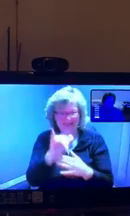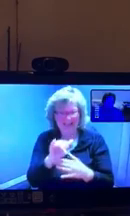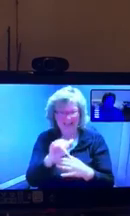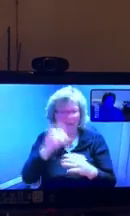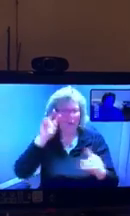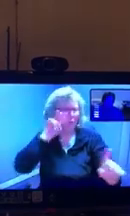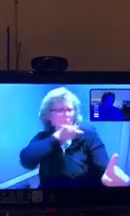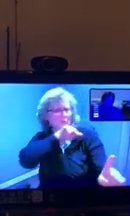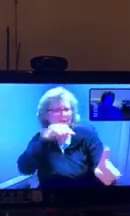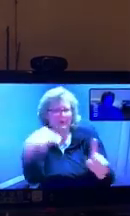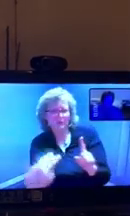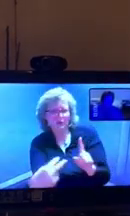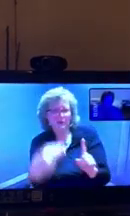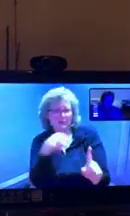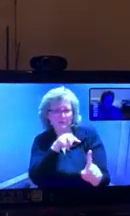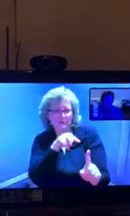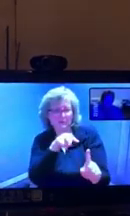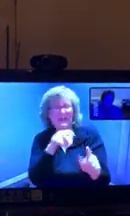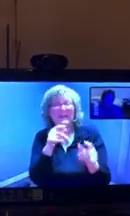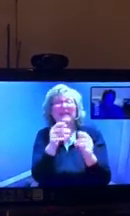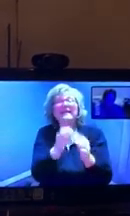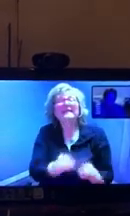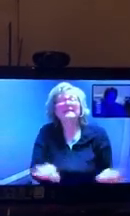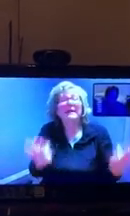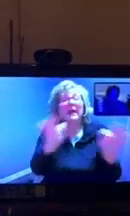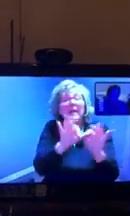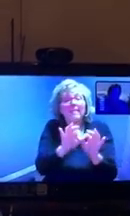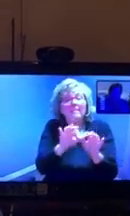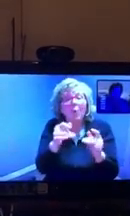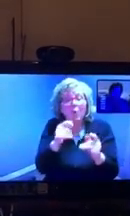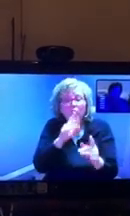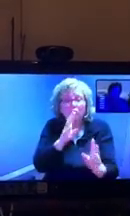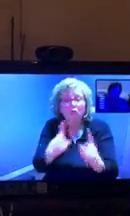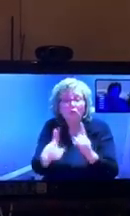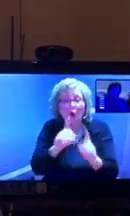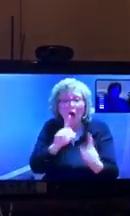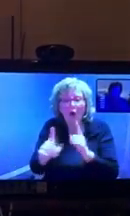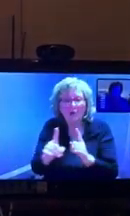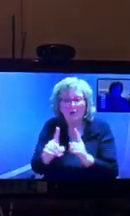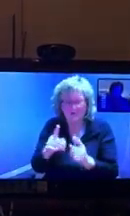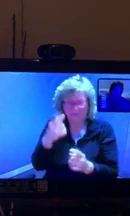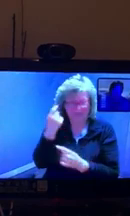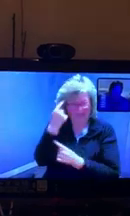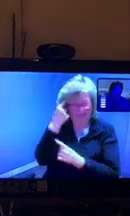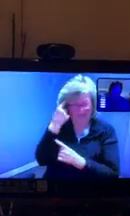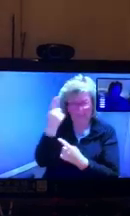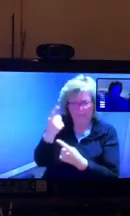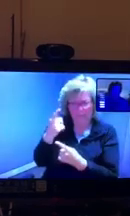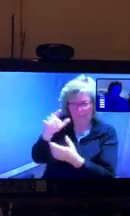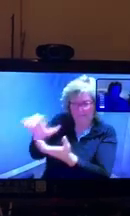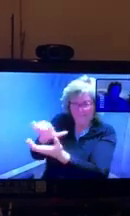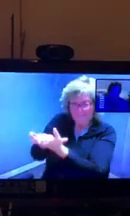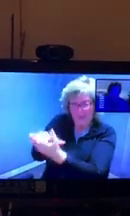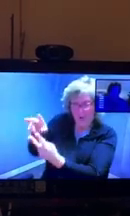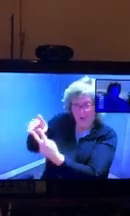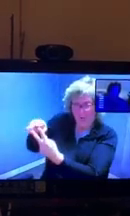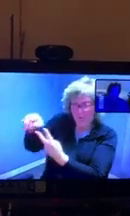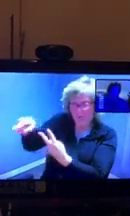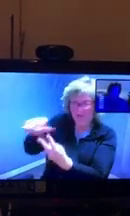talk amongst yourself, amongst your team. I mean, a married couple never talks. They're not going to stay together very long. Or maybe, in some cases, maybe